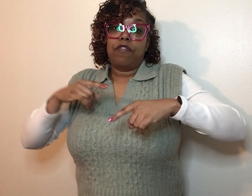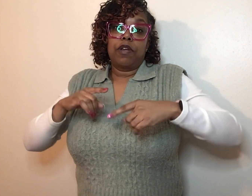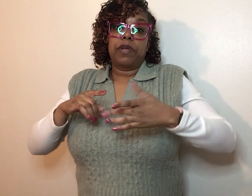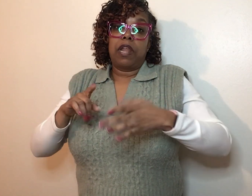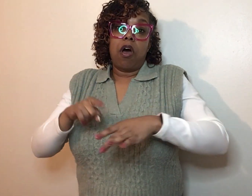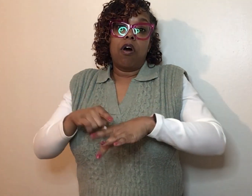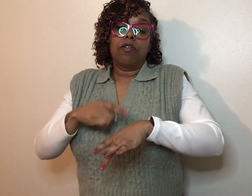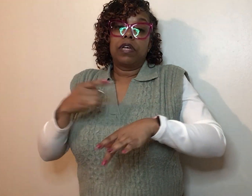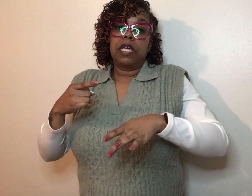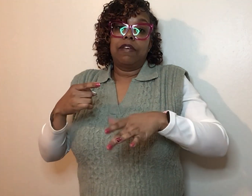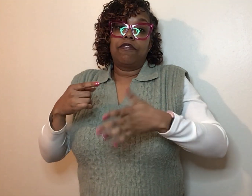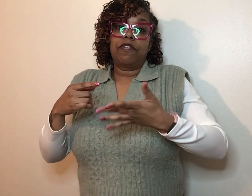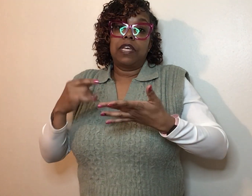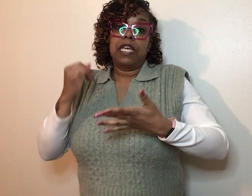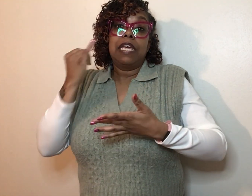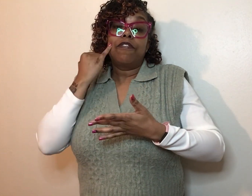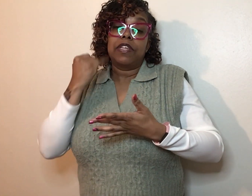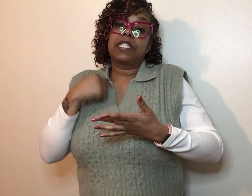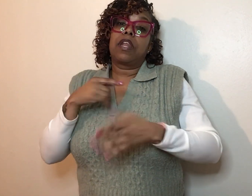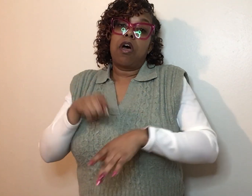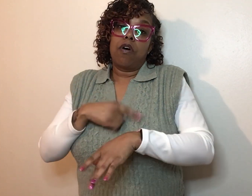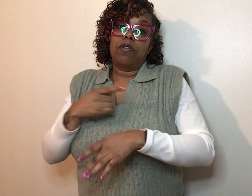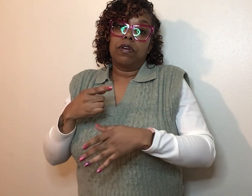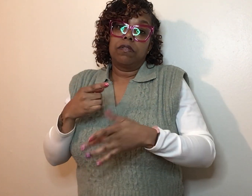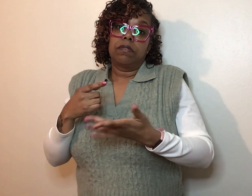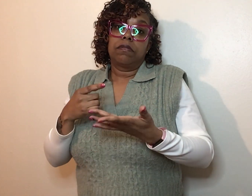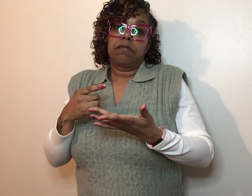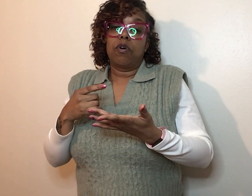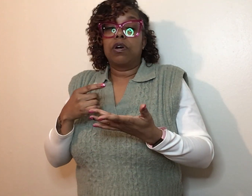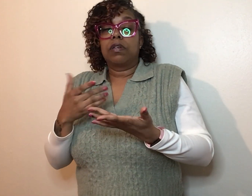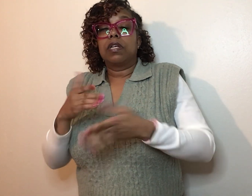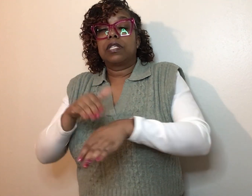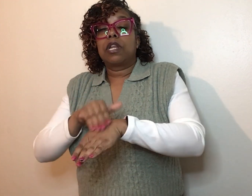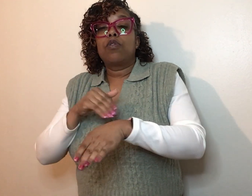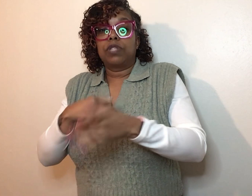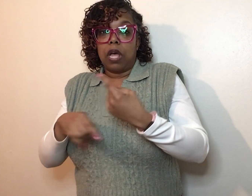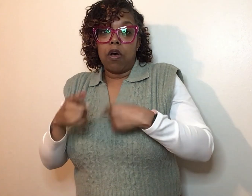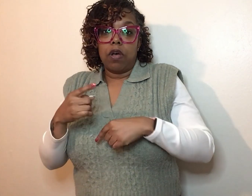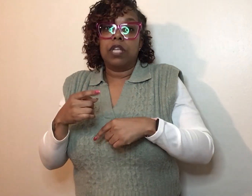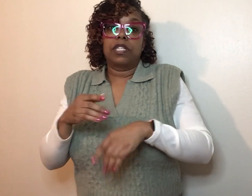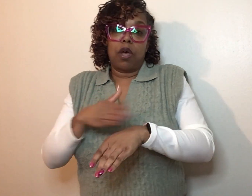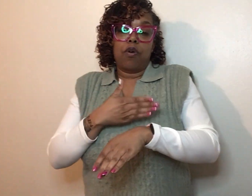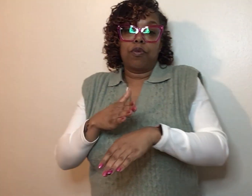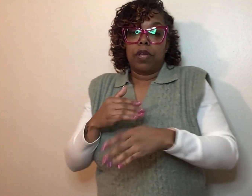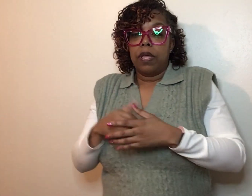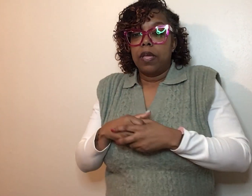very long if it's a long or a slow song.